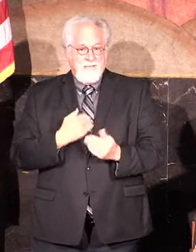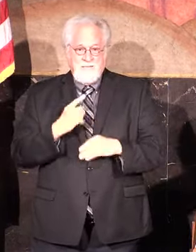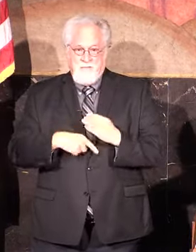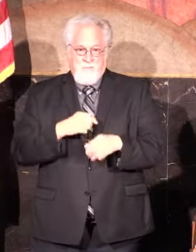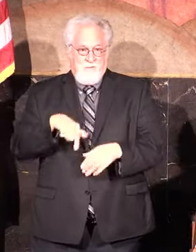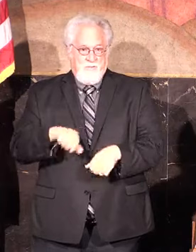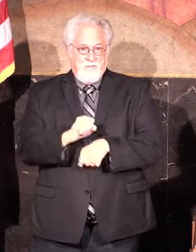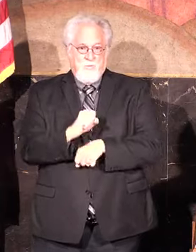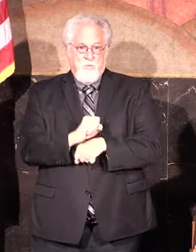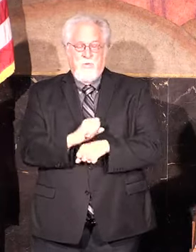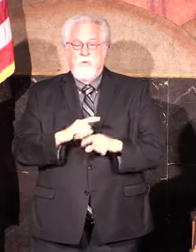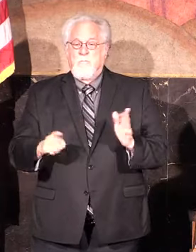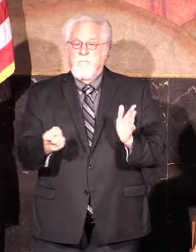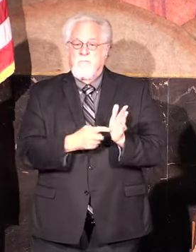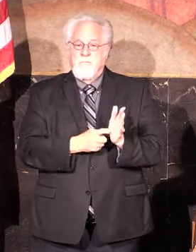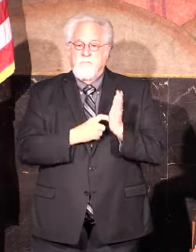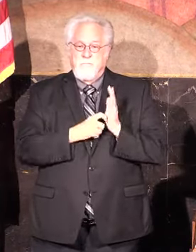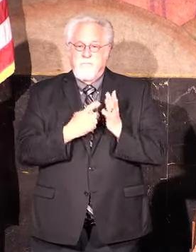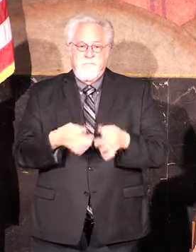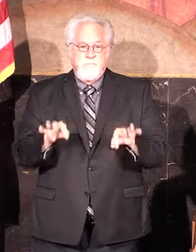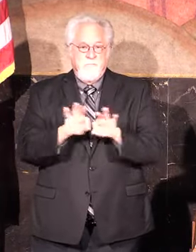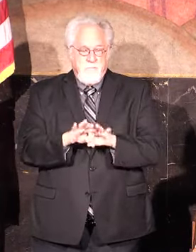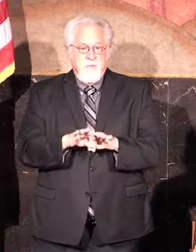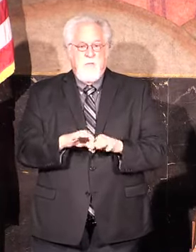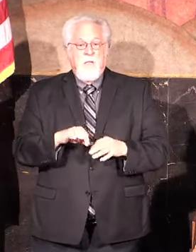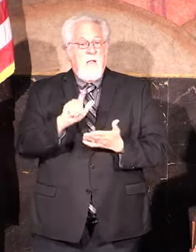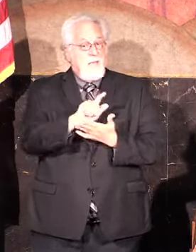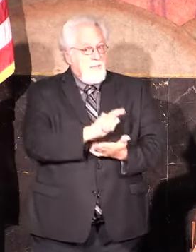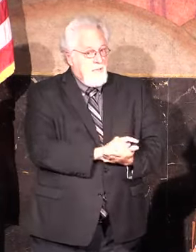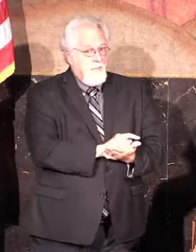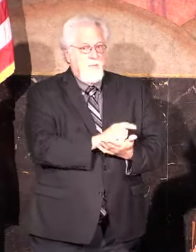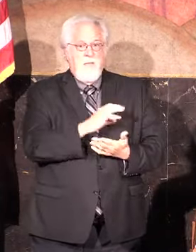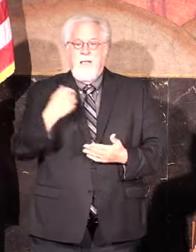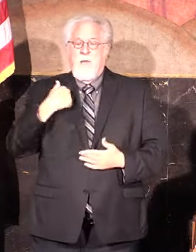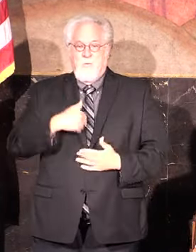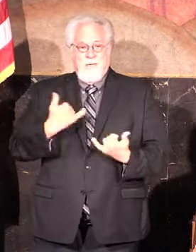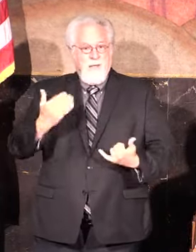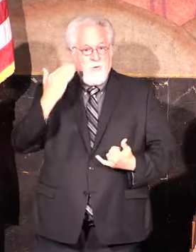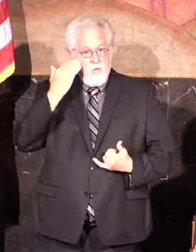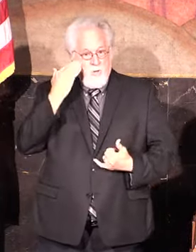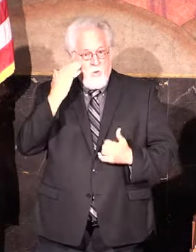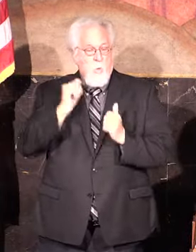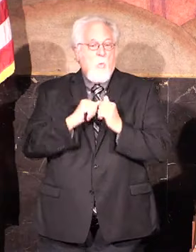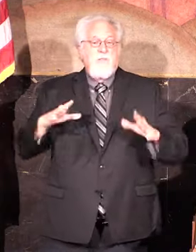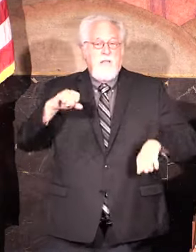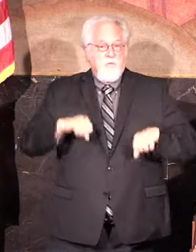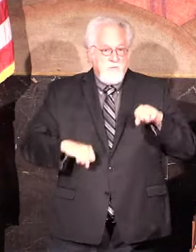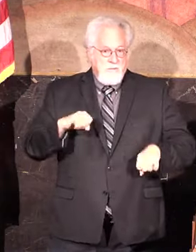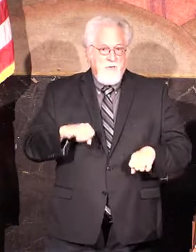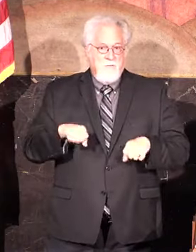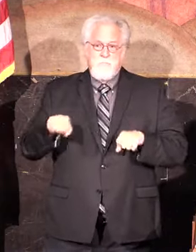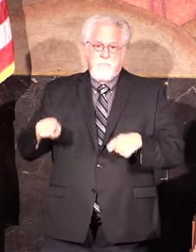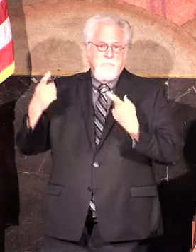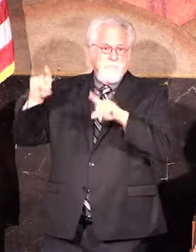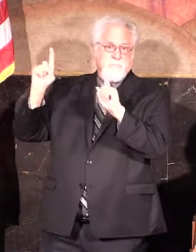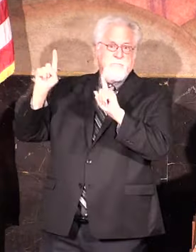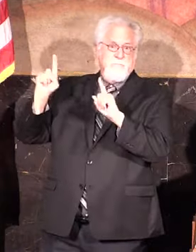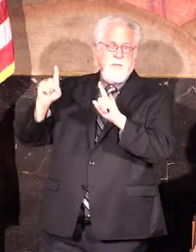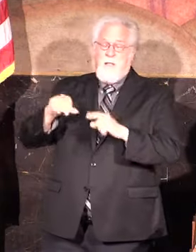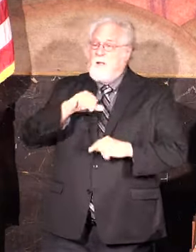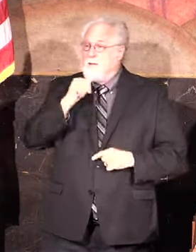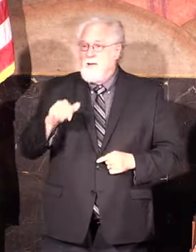we're doing, but it is absolutely essential. It is legal, and we now know without any doubt it is effective. That's not